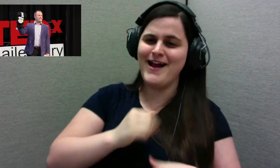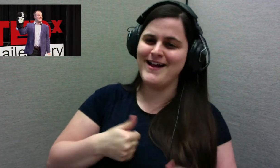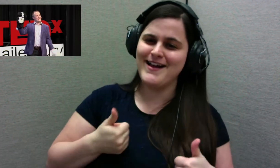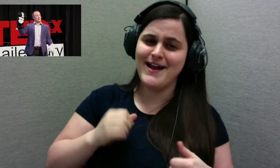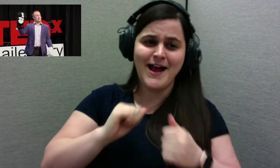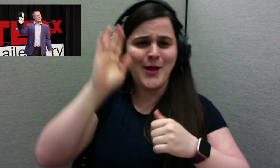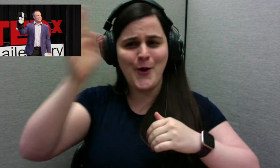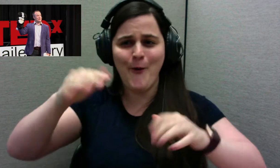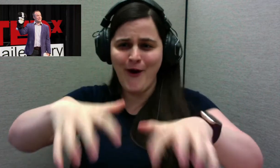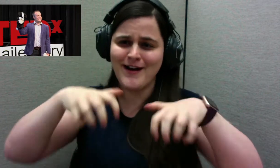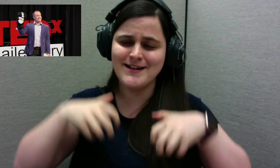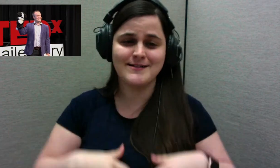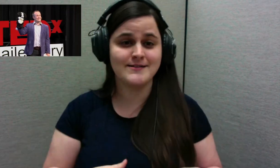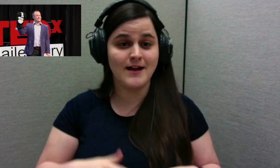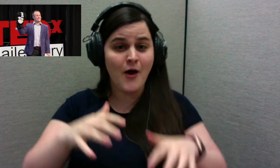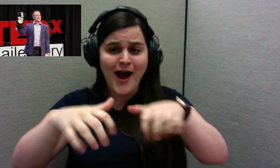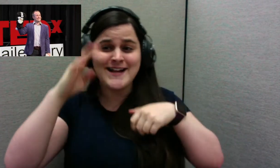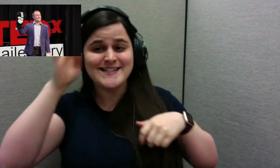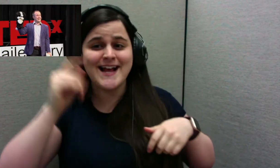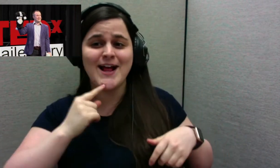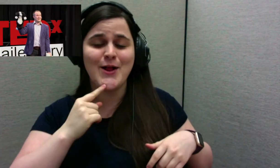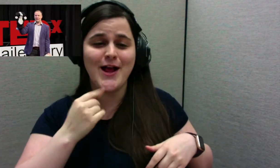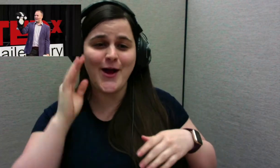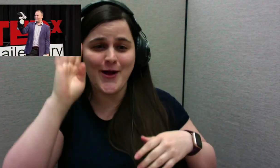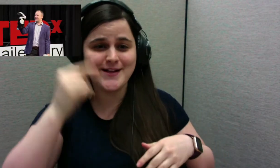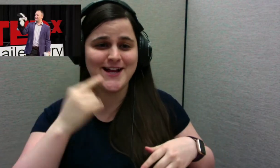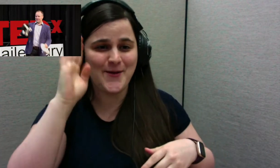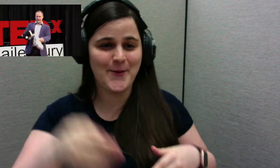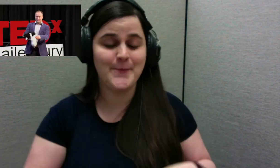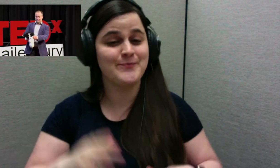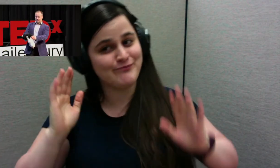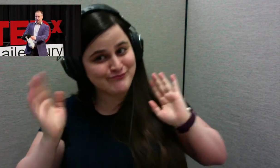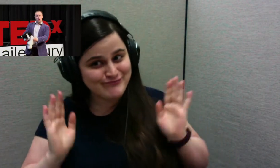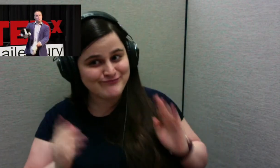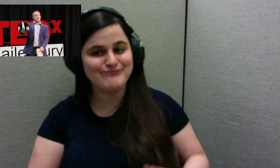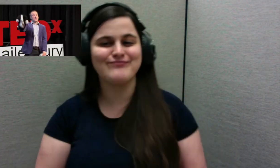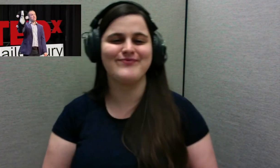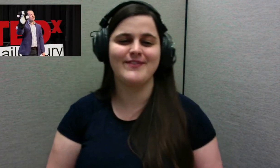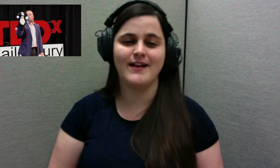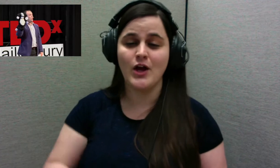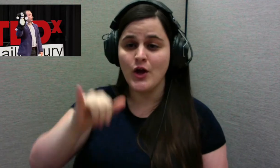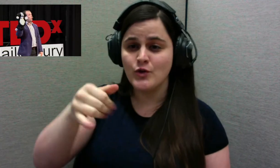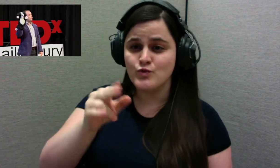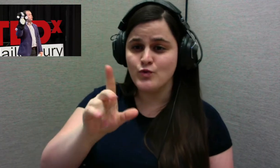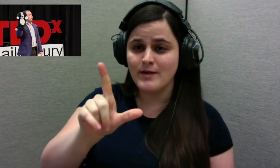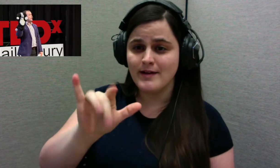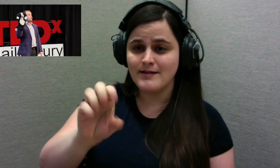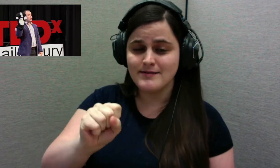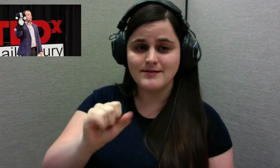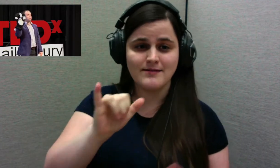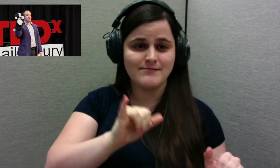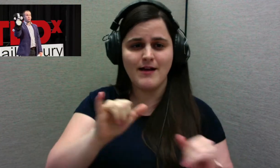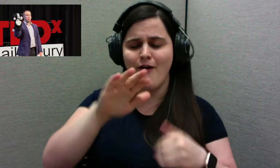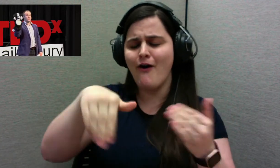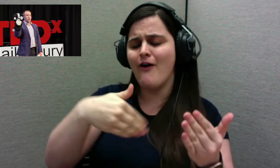audience. Say hello to Julius, audience. Hello. Yeah, very good, very good. And Julius is like all great